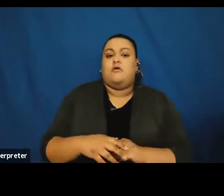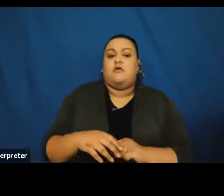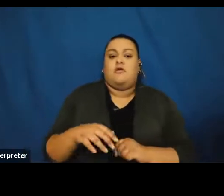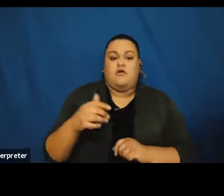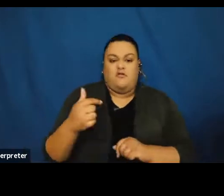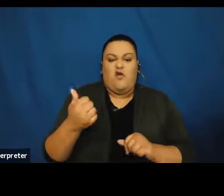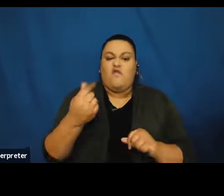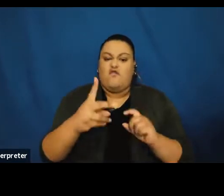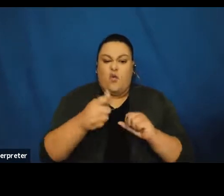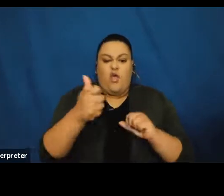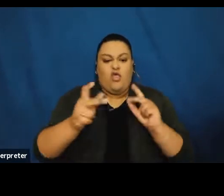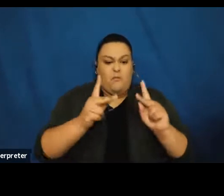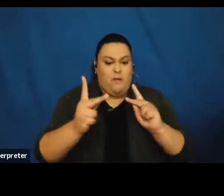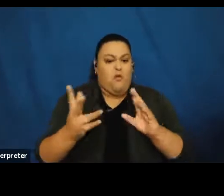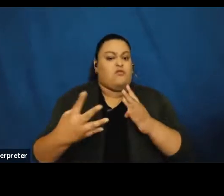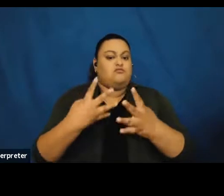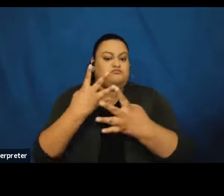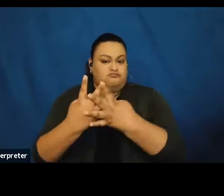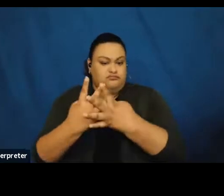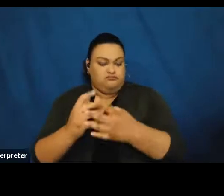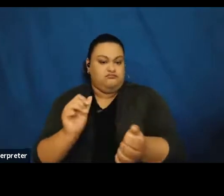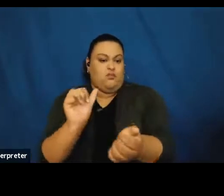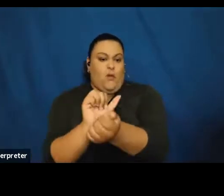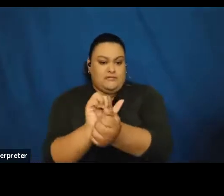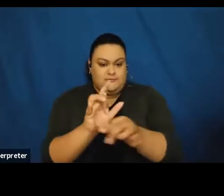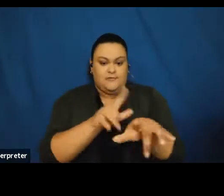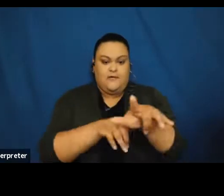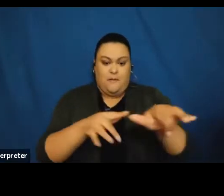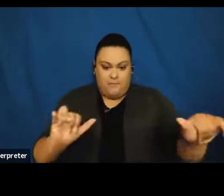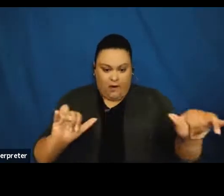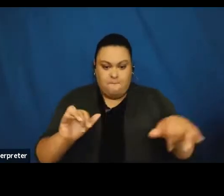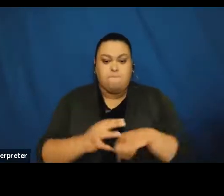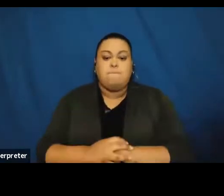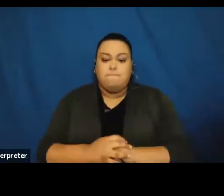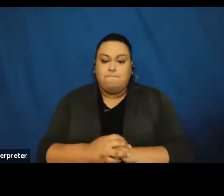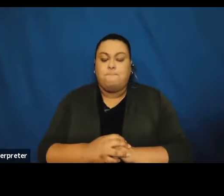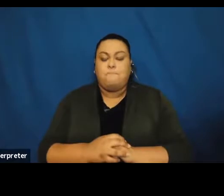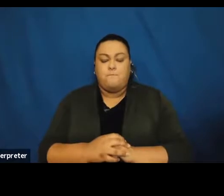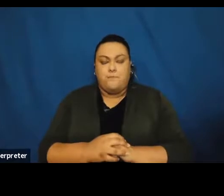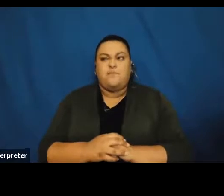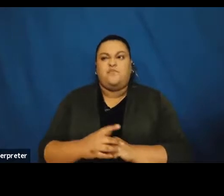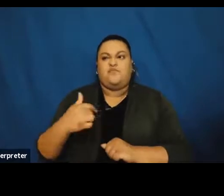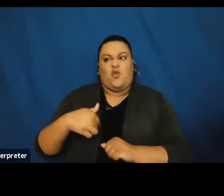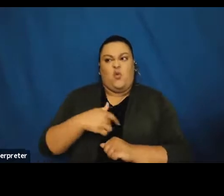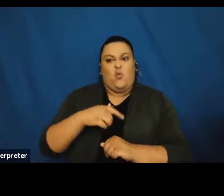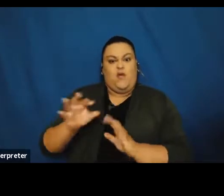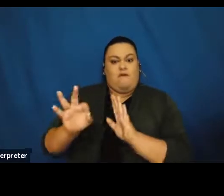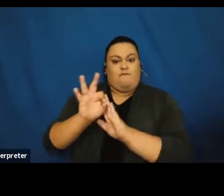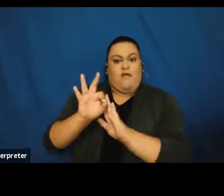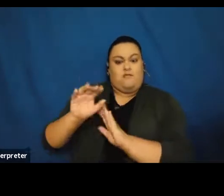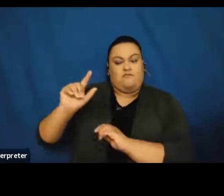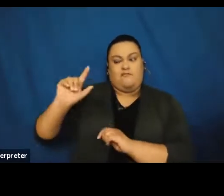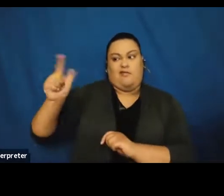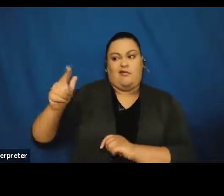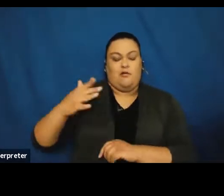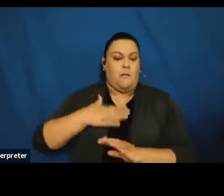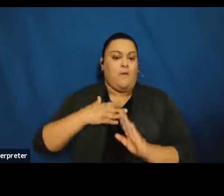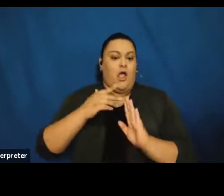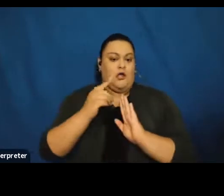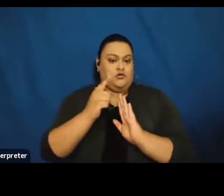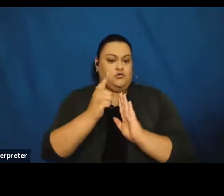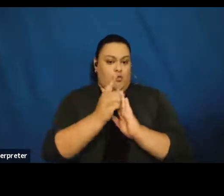others. And we found out from my attorney, ACLU, came to my